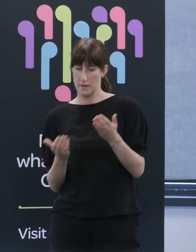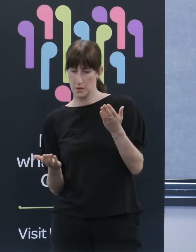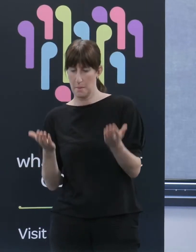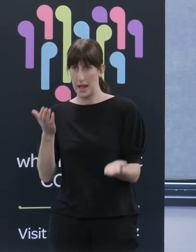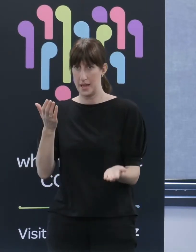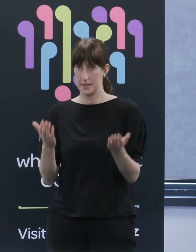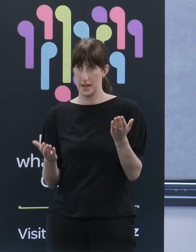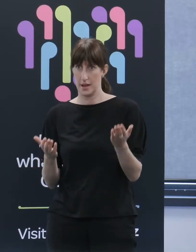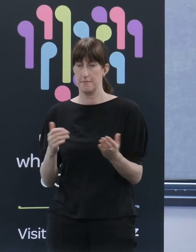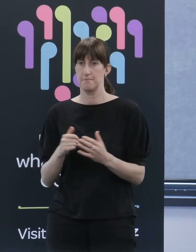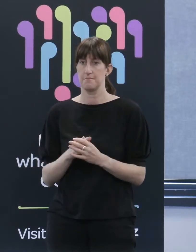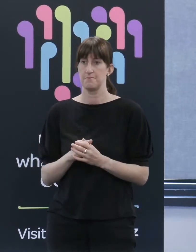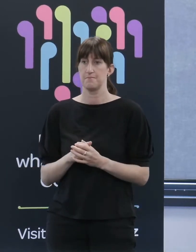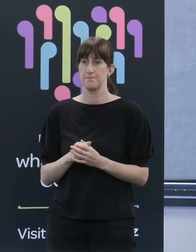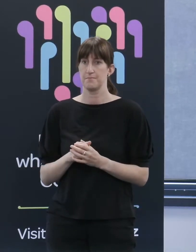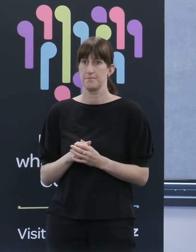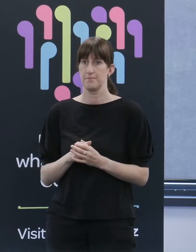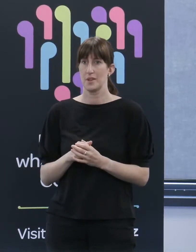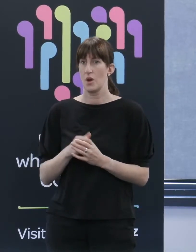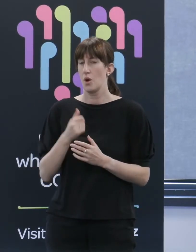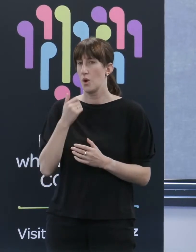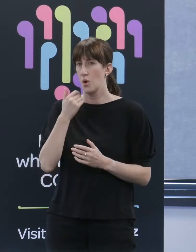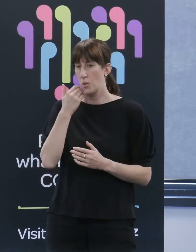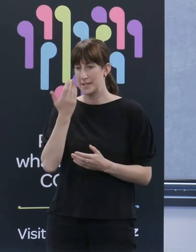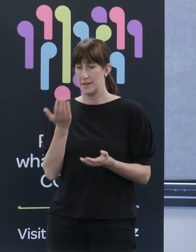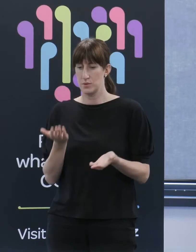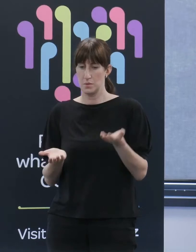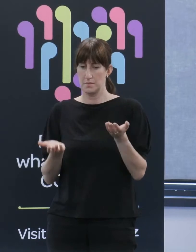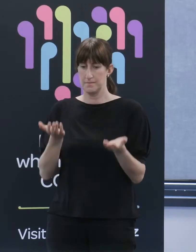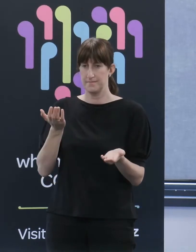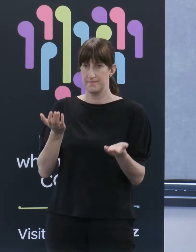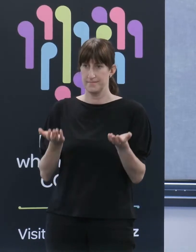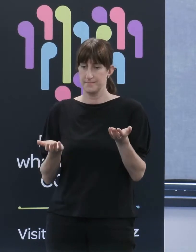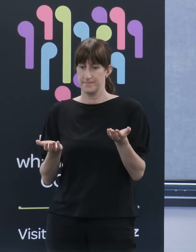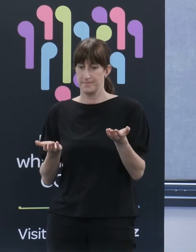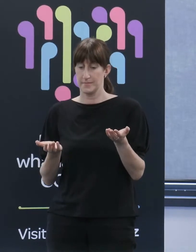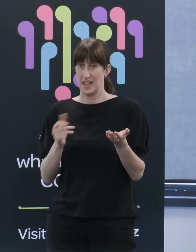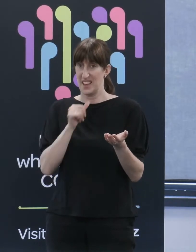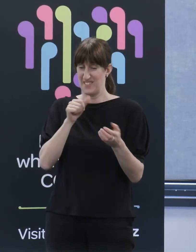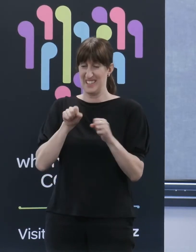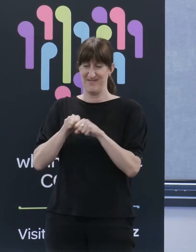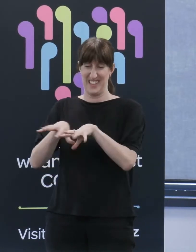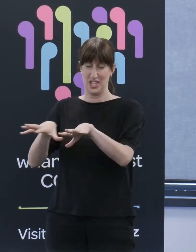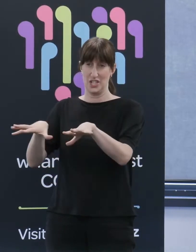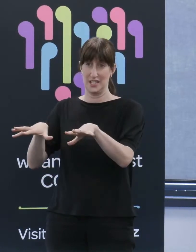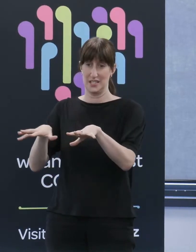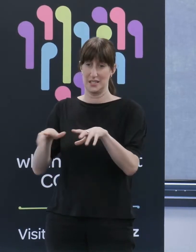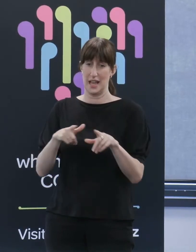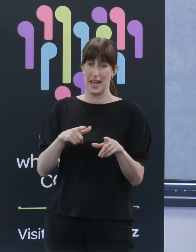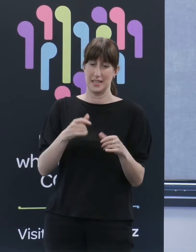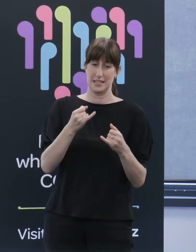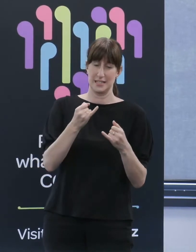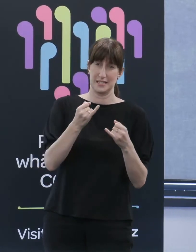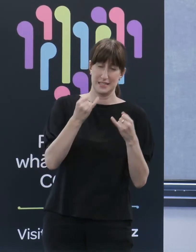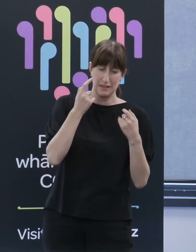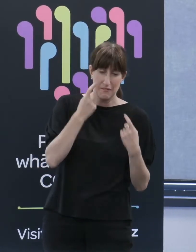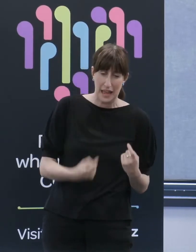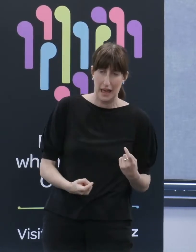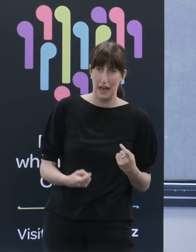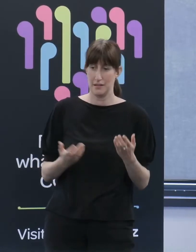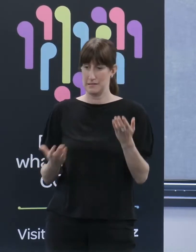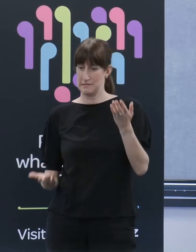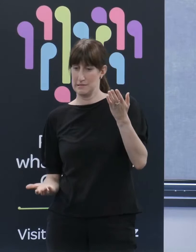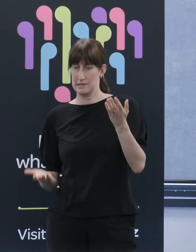that we've discussed before, there's always a trade-off at that viral level between how infectious it is and how severe it is. And obviously